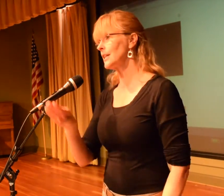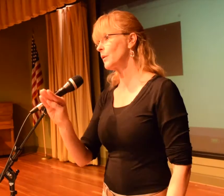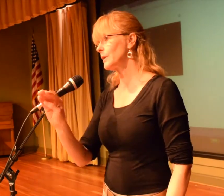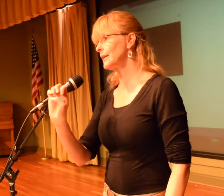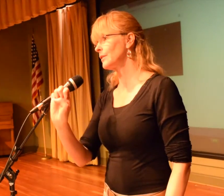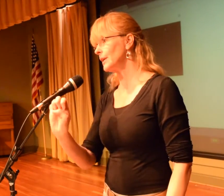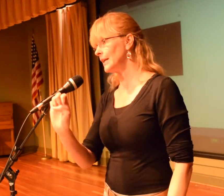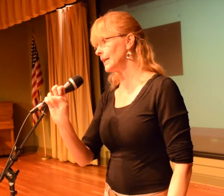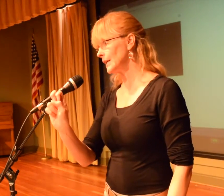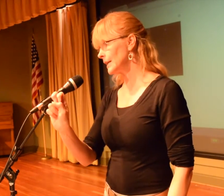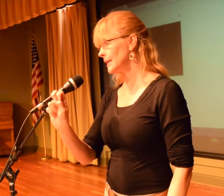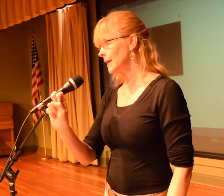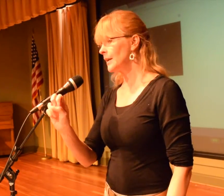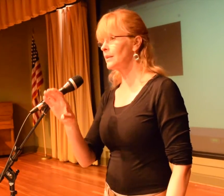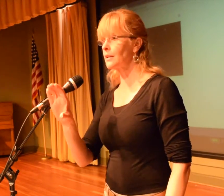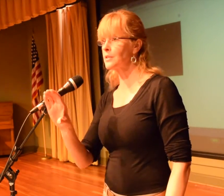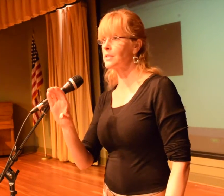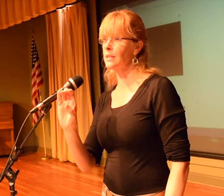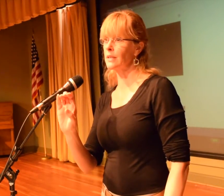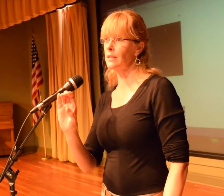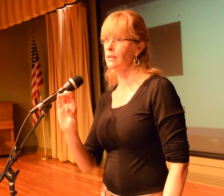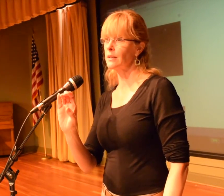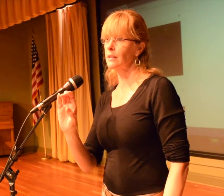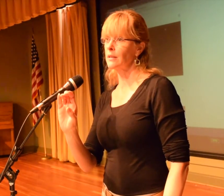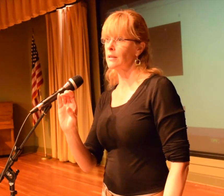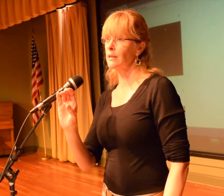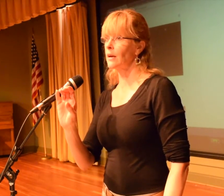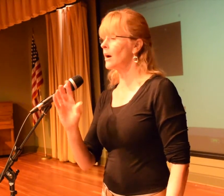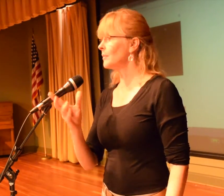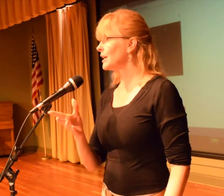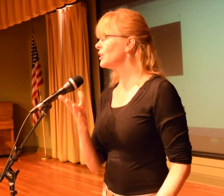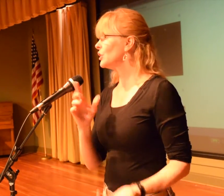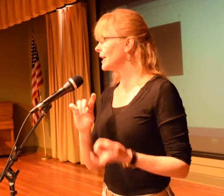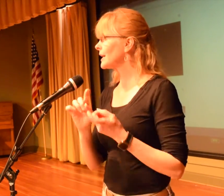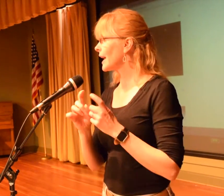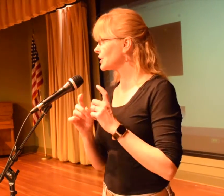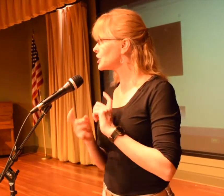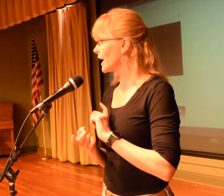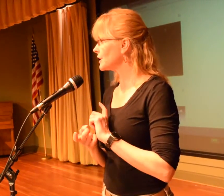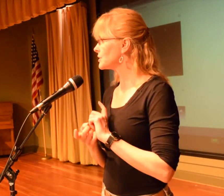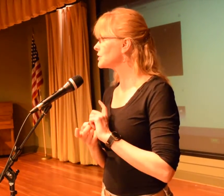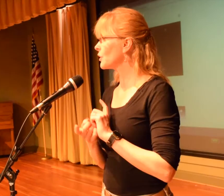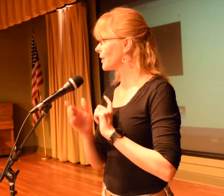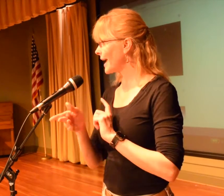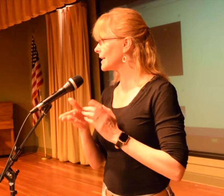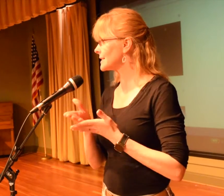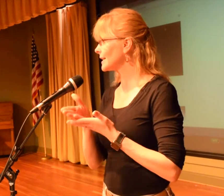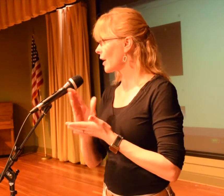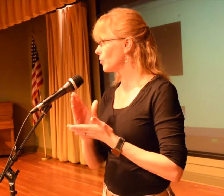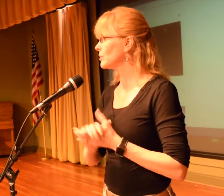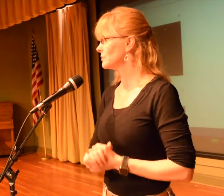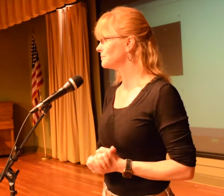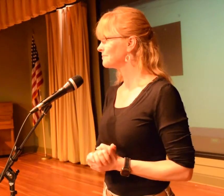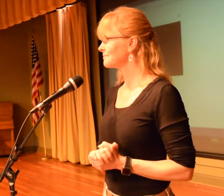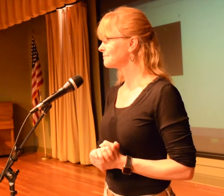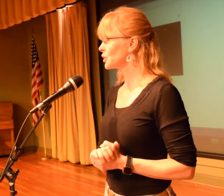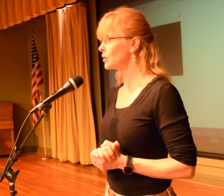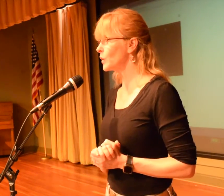like with the letter B and the letter C. It can change, so that is allowable. Good